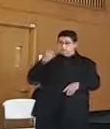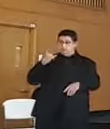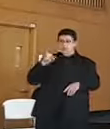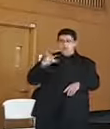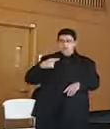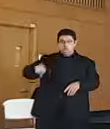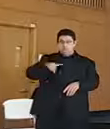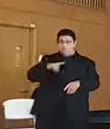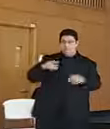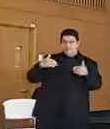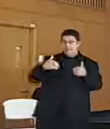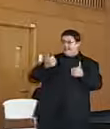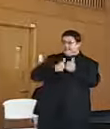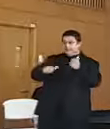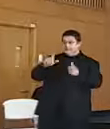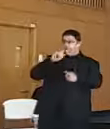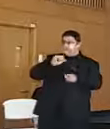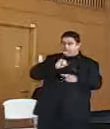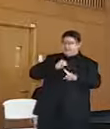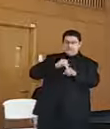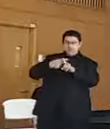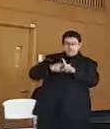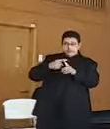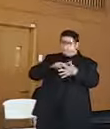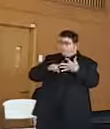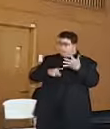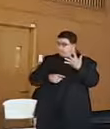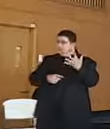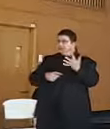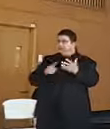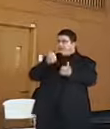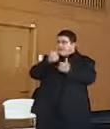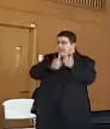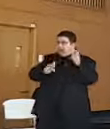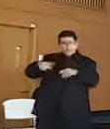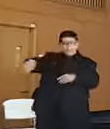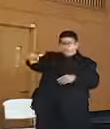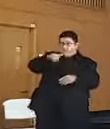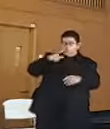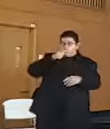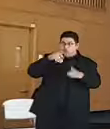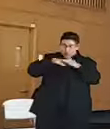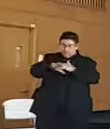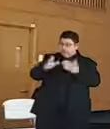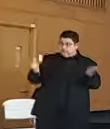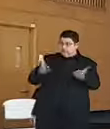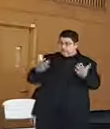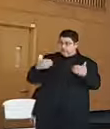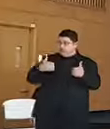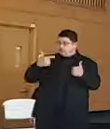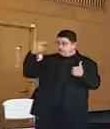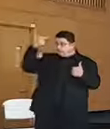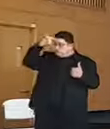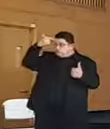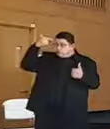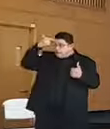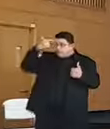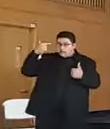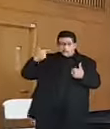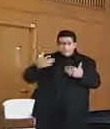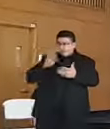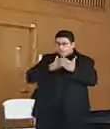have any symptoms. Every person who came here had their temperature checked, and some of you were kept out until you had a lower temperature and said you